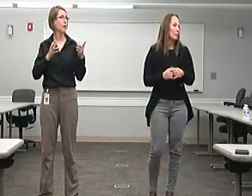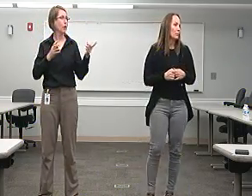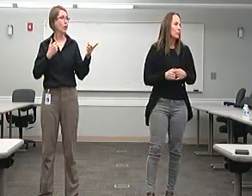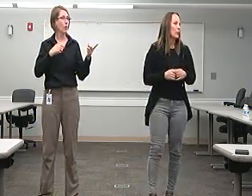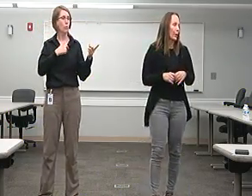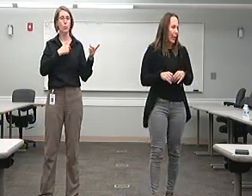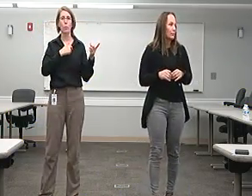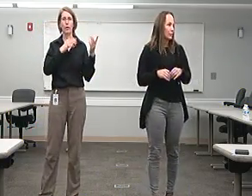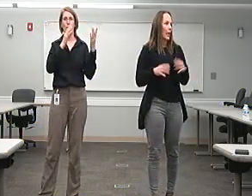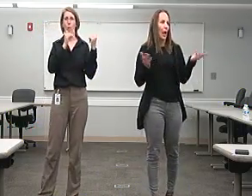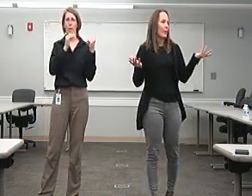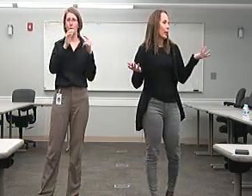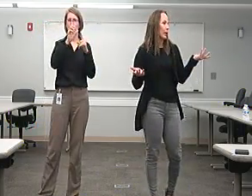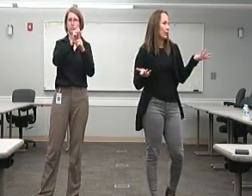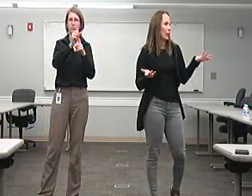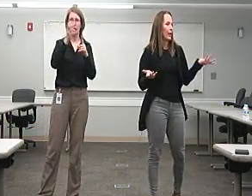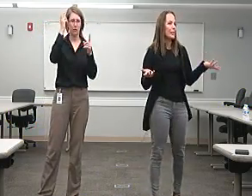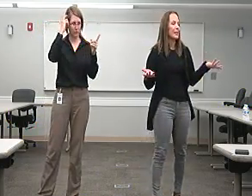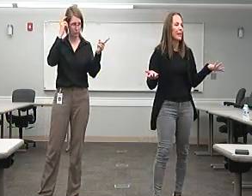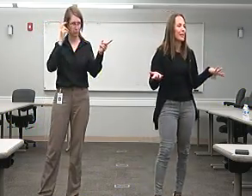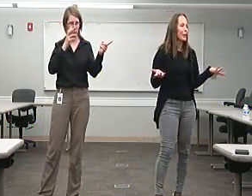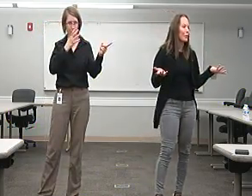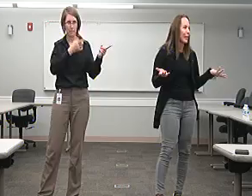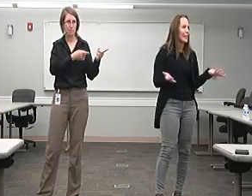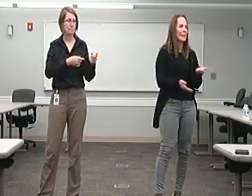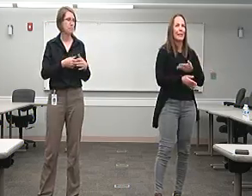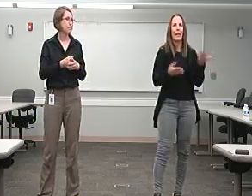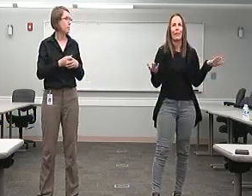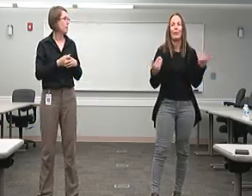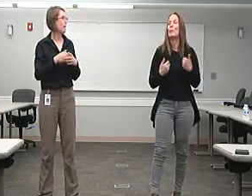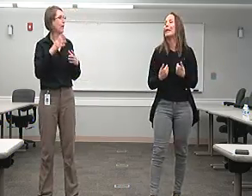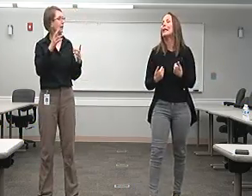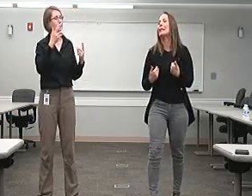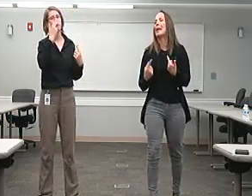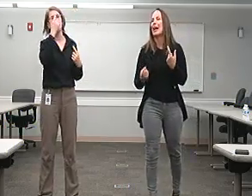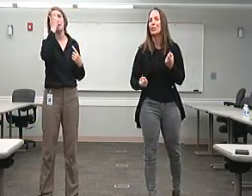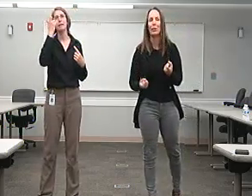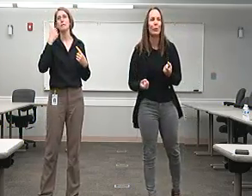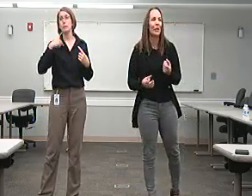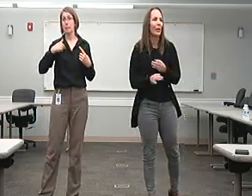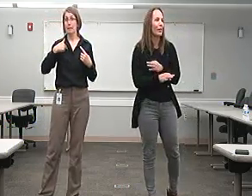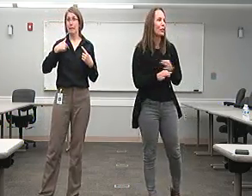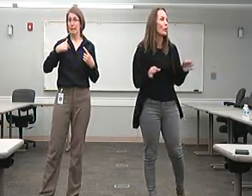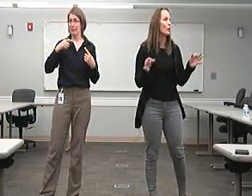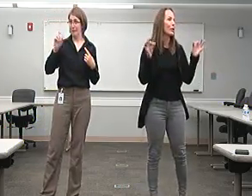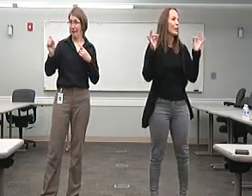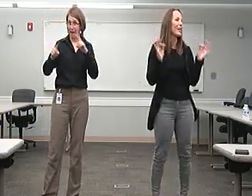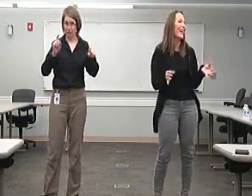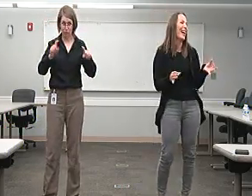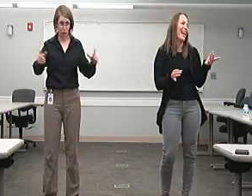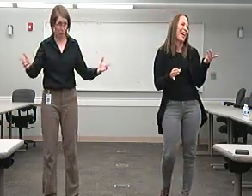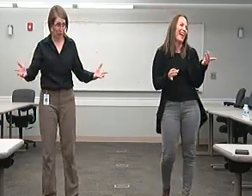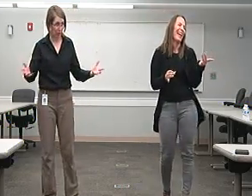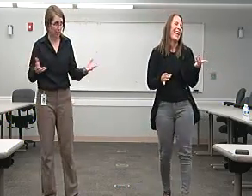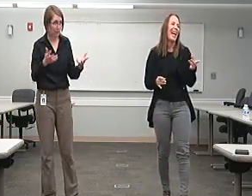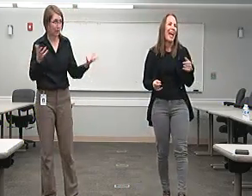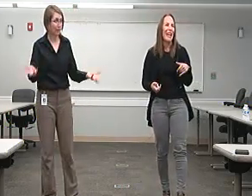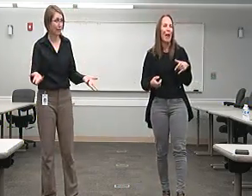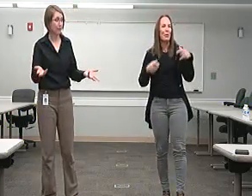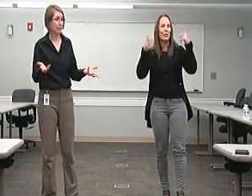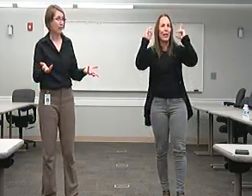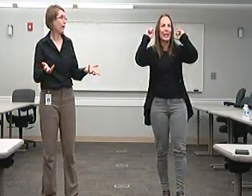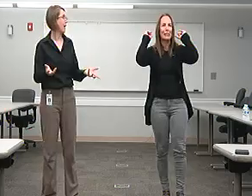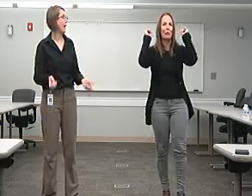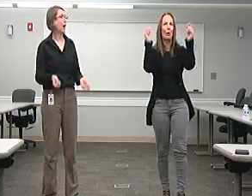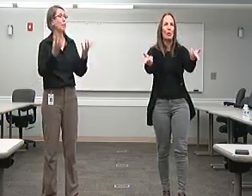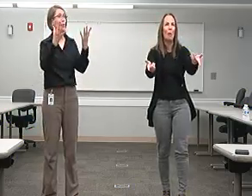Yeah, and it's so funny because for me to ask you, there's and how many of your kids throw them